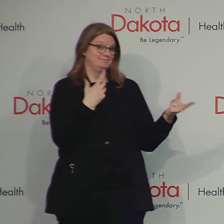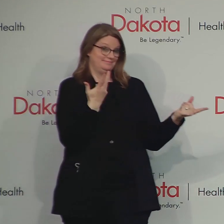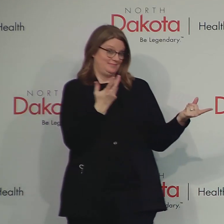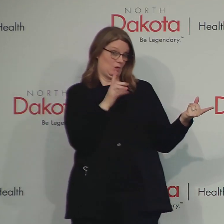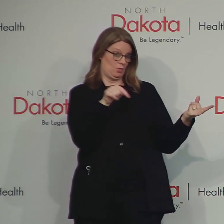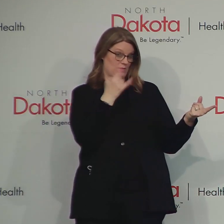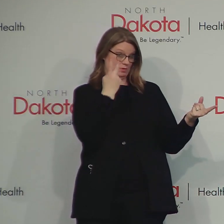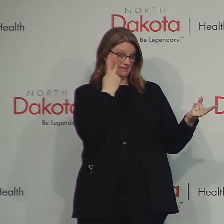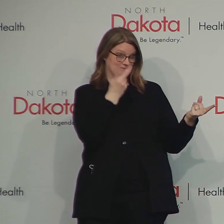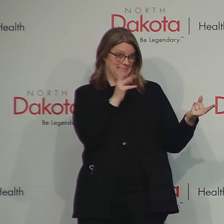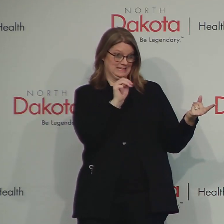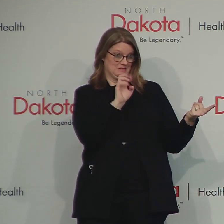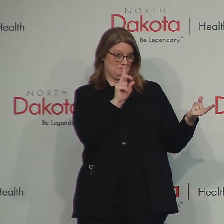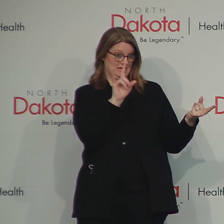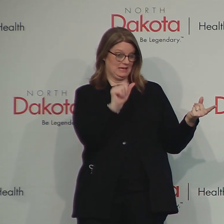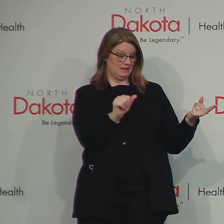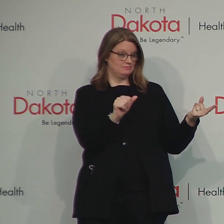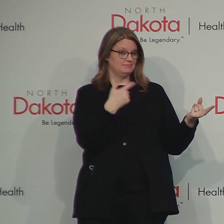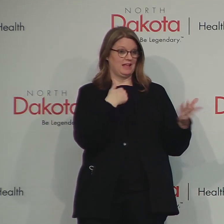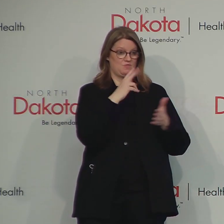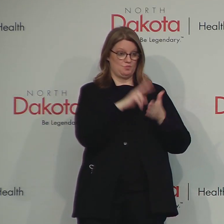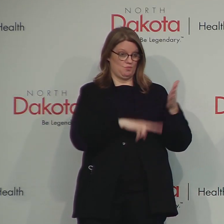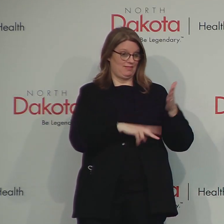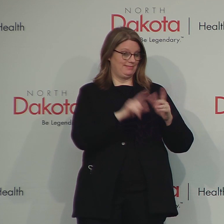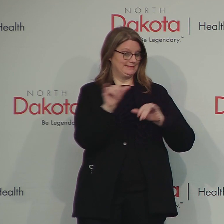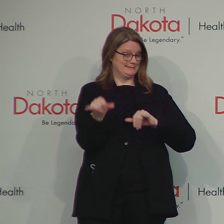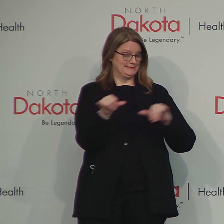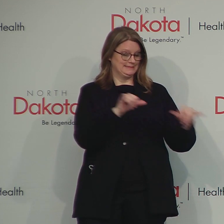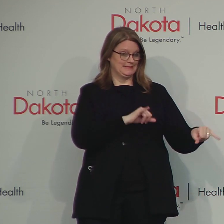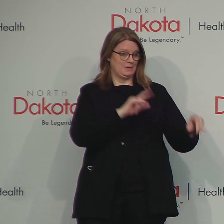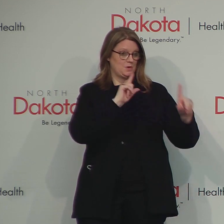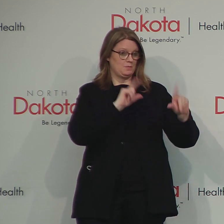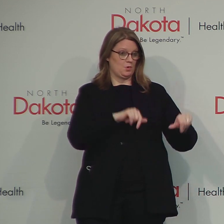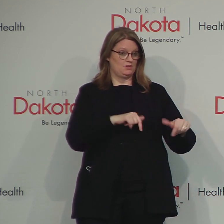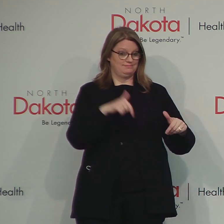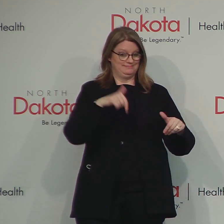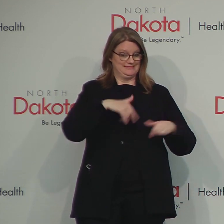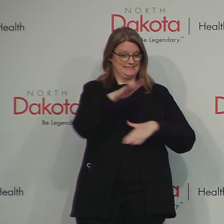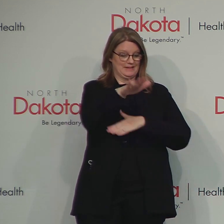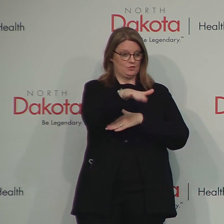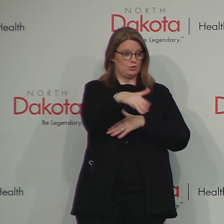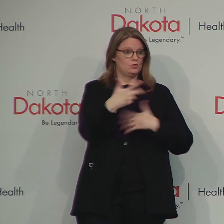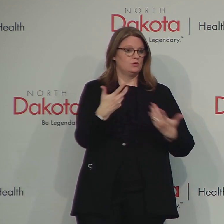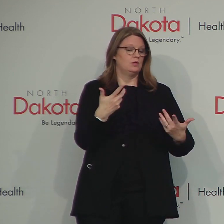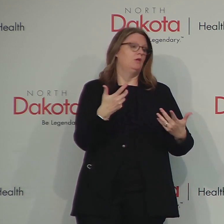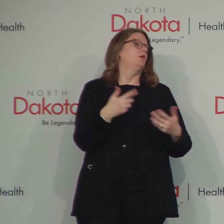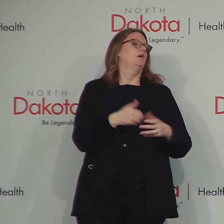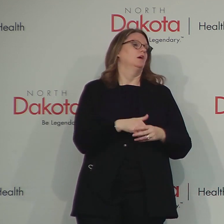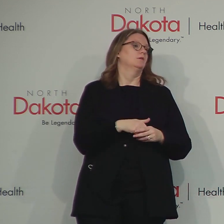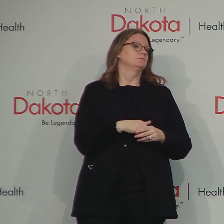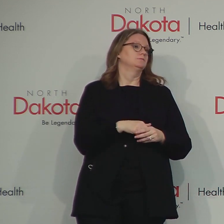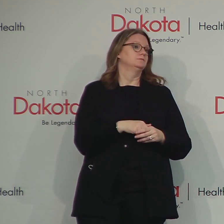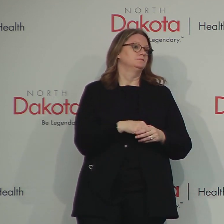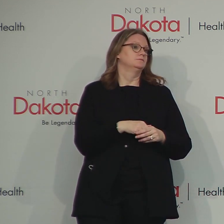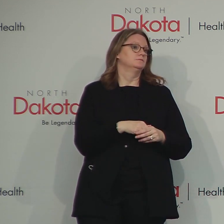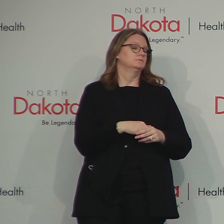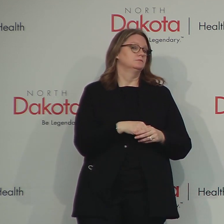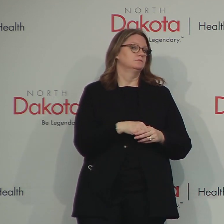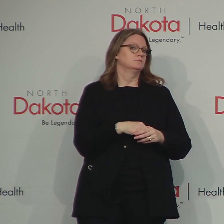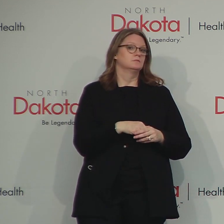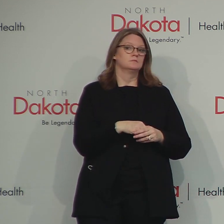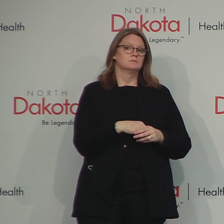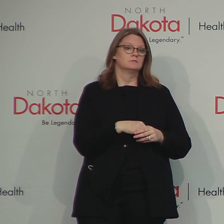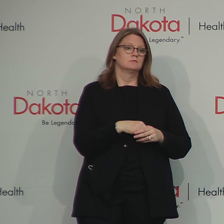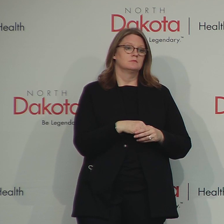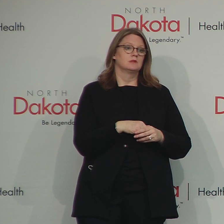what I've seen in the media. I read the same report earlier this afternoon. I do want to say, though, from what I